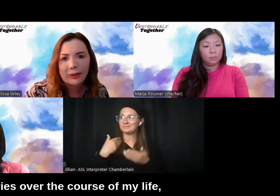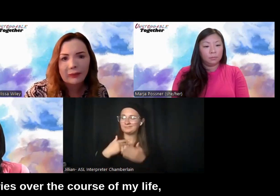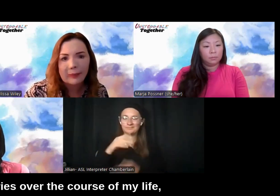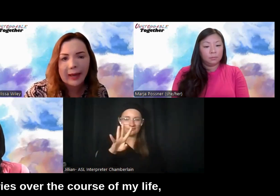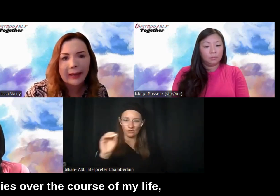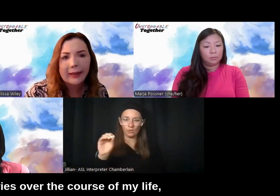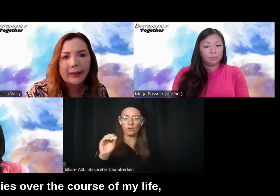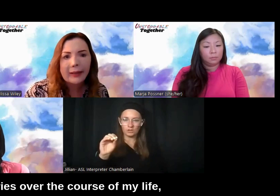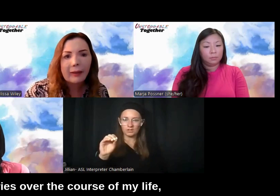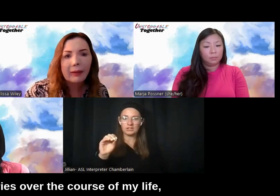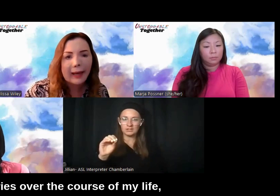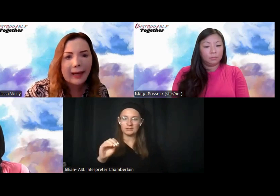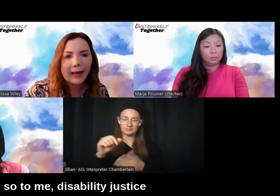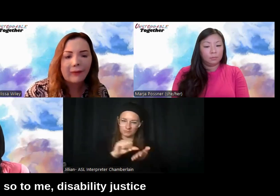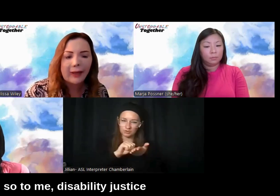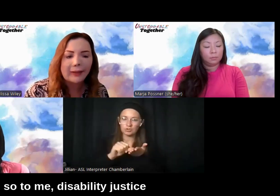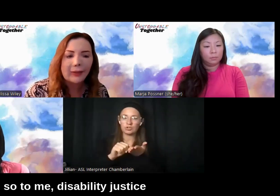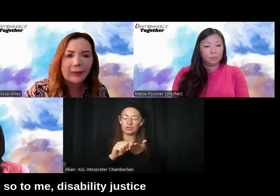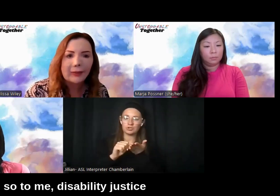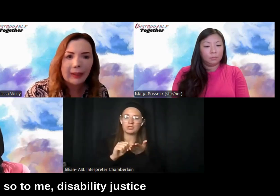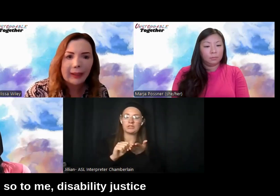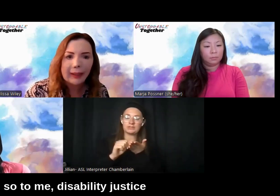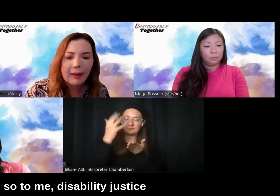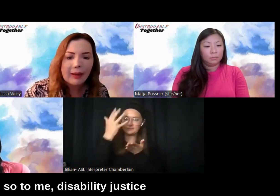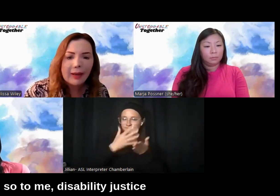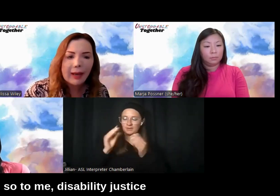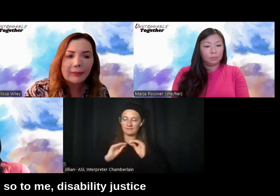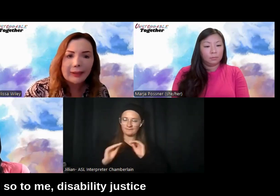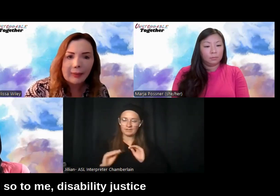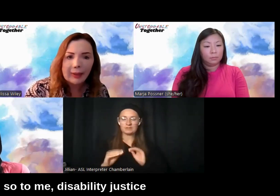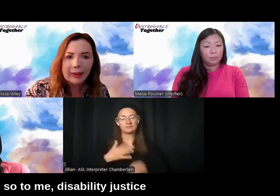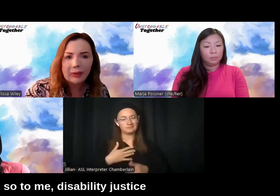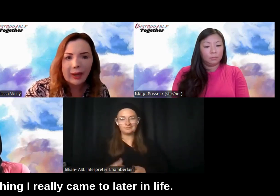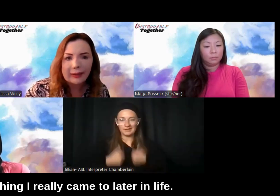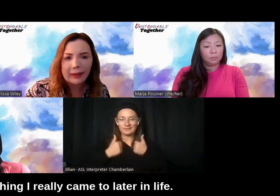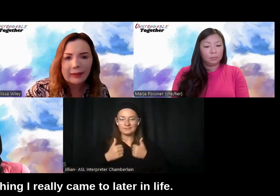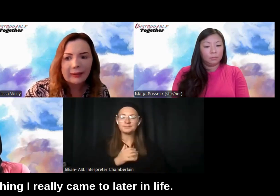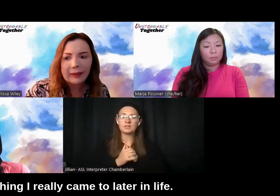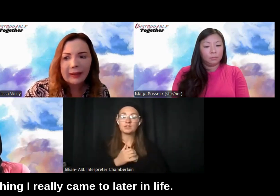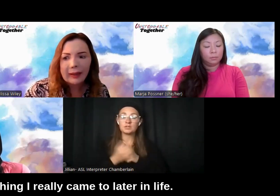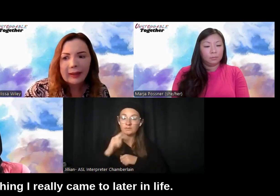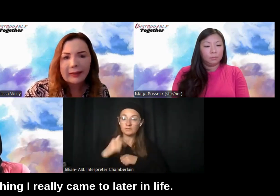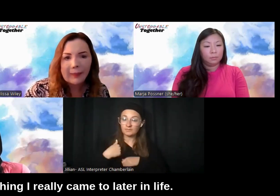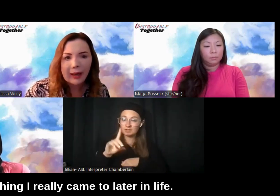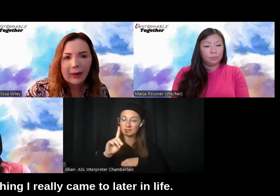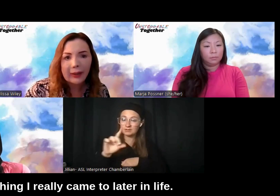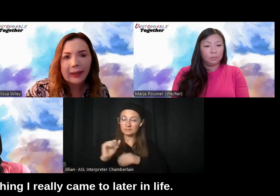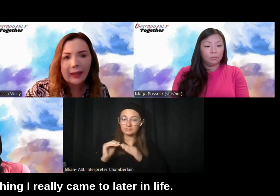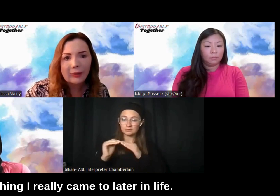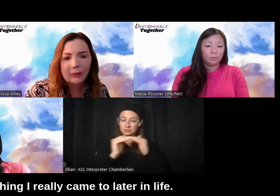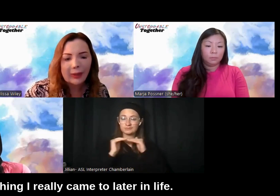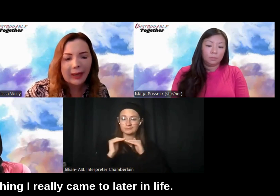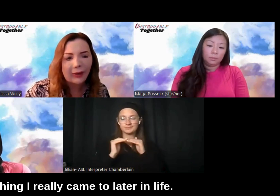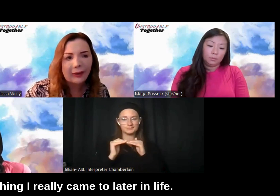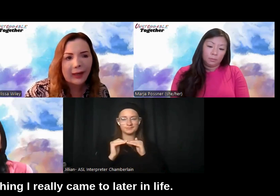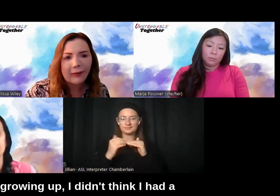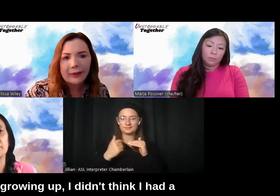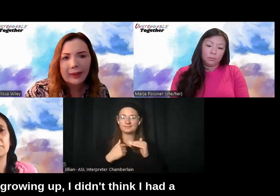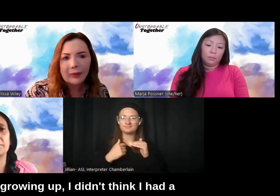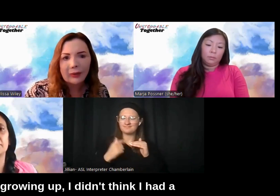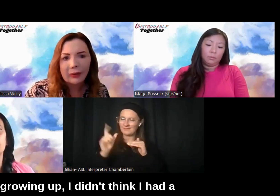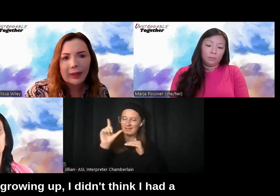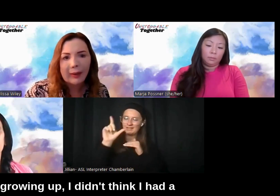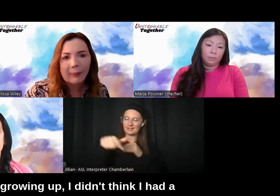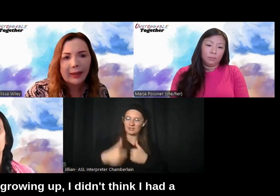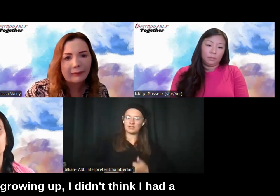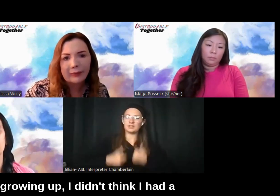the course of my life. And so to me, disability justice is something I really came to later in life. As